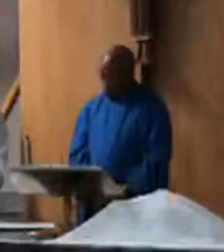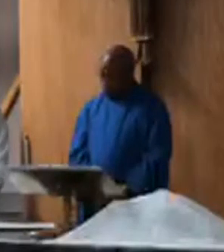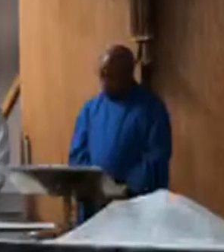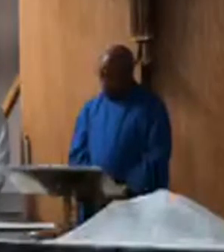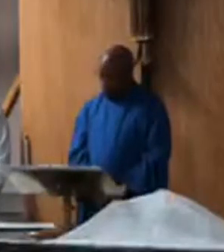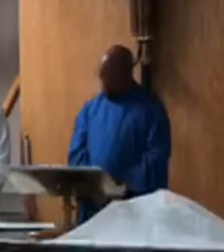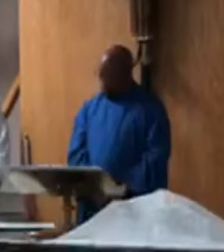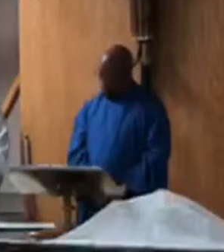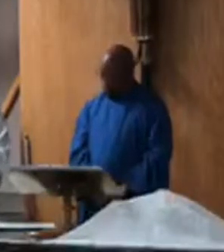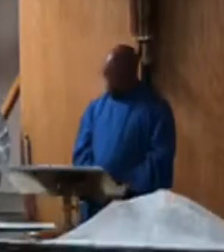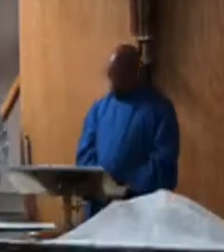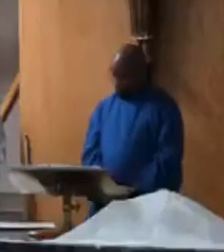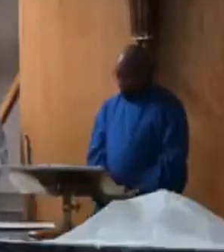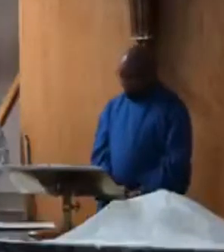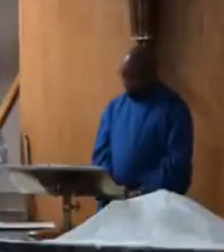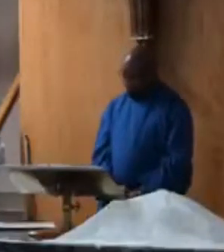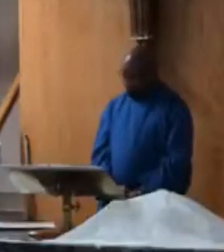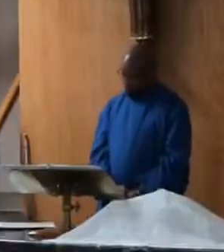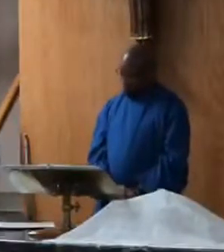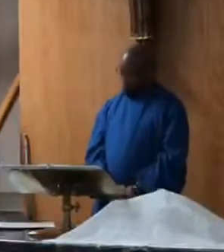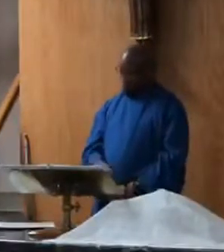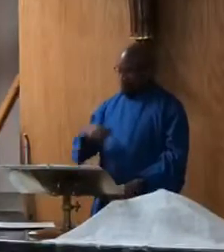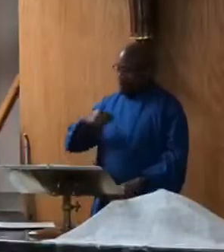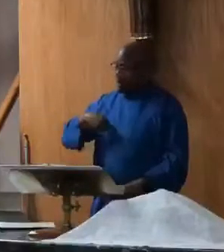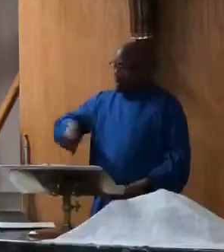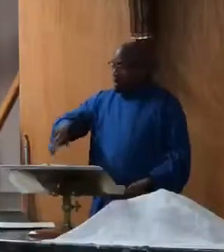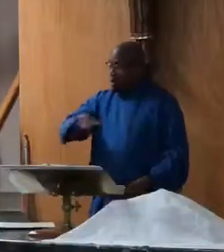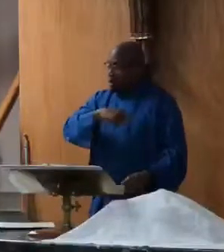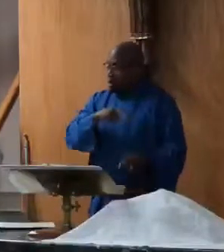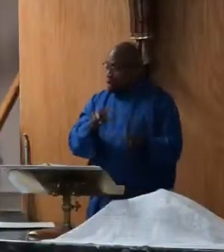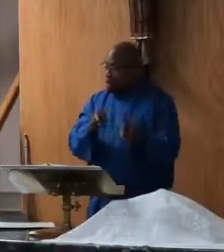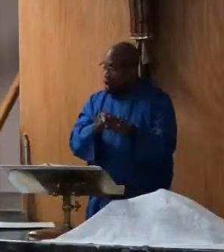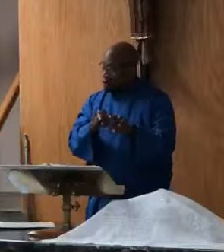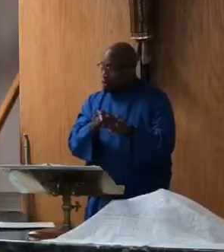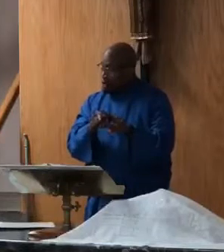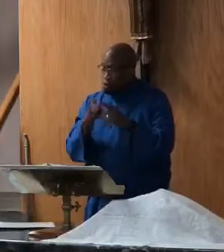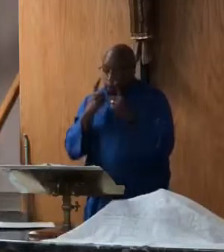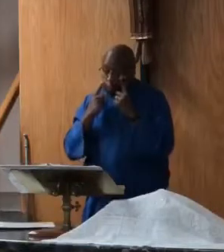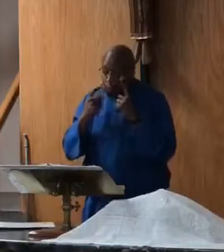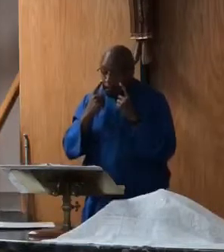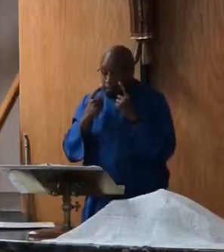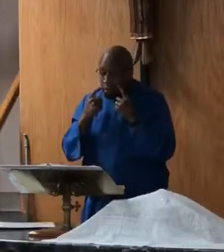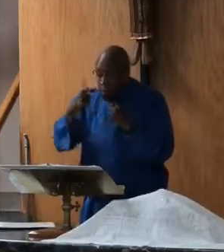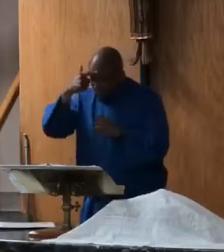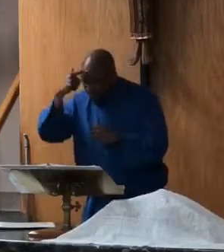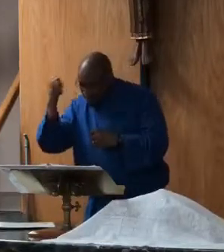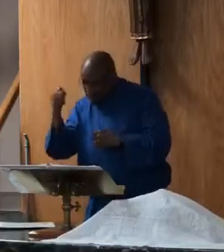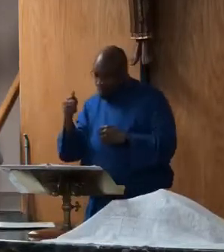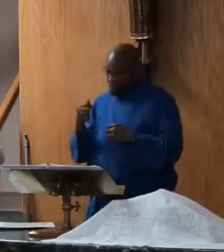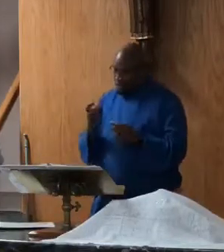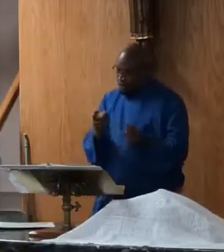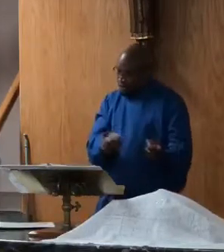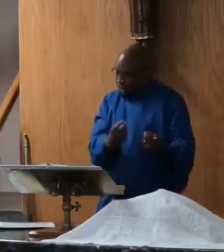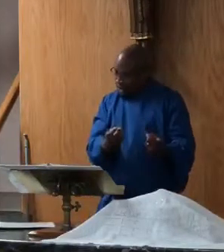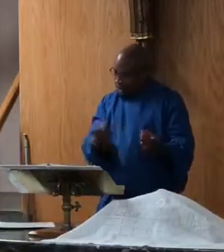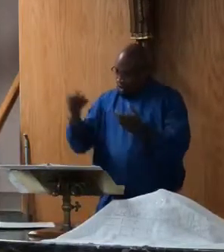it happened, his friend died. We also weep